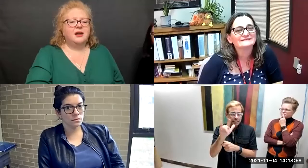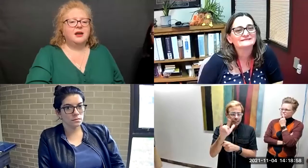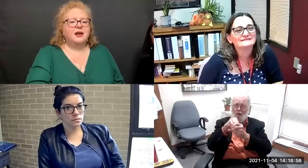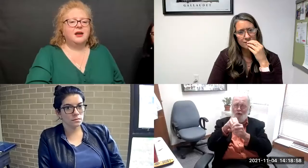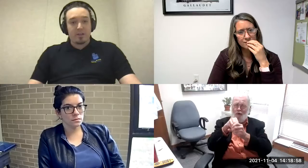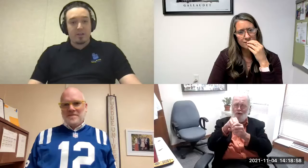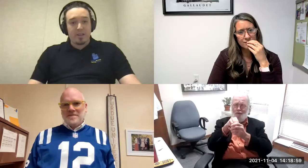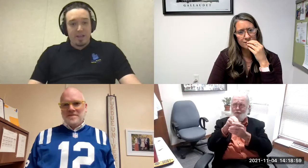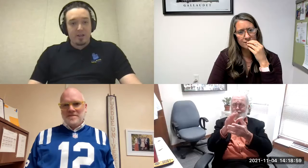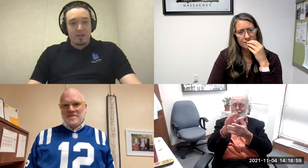data.